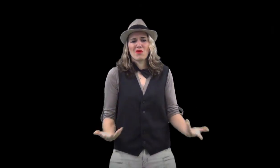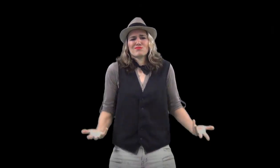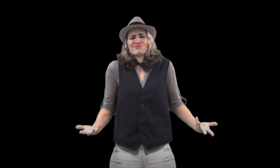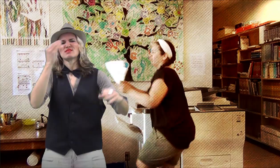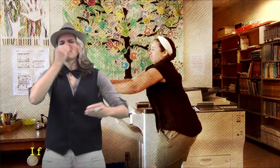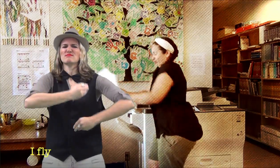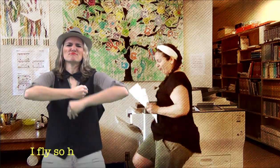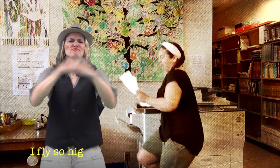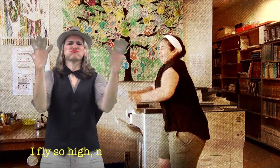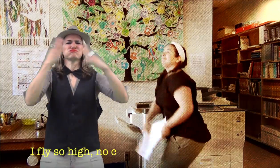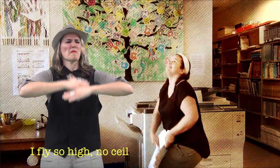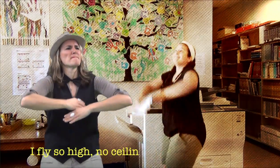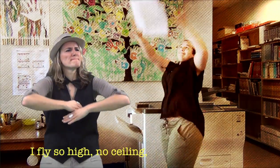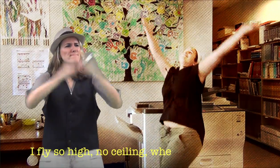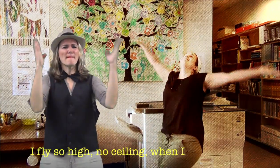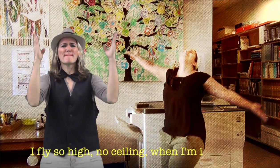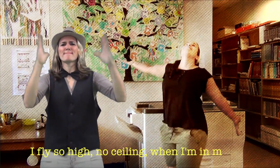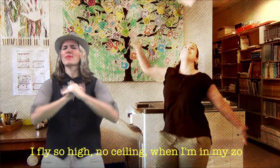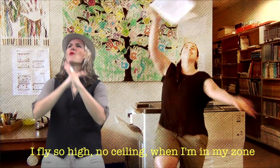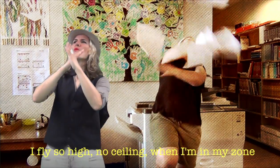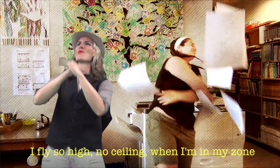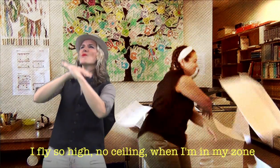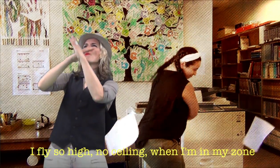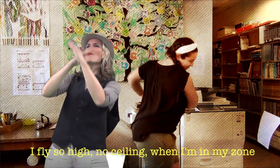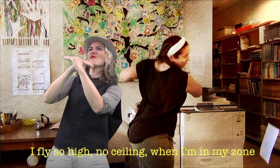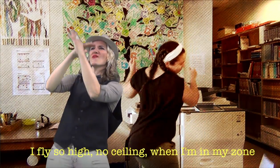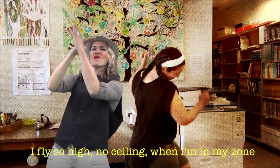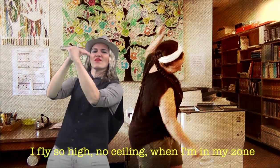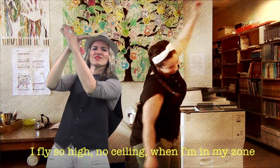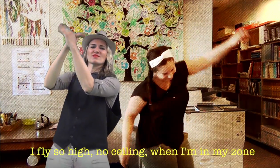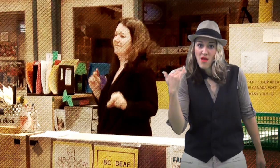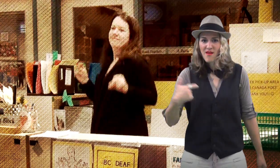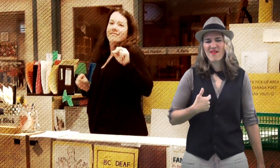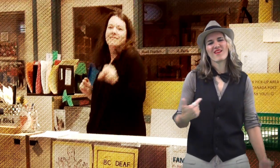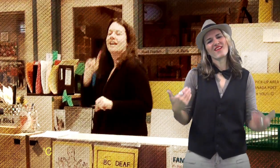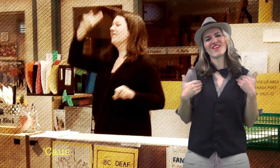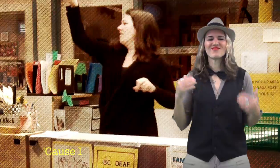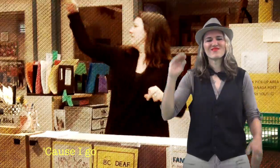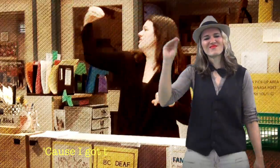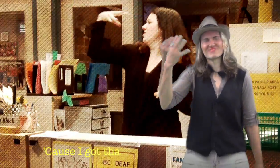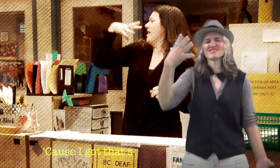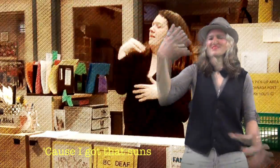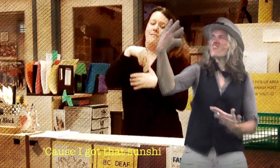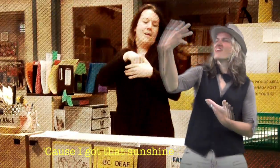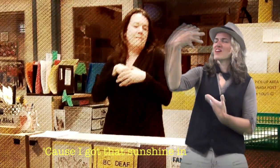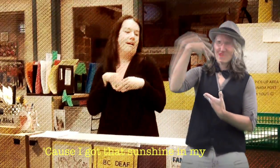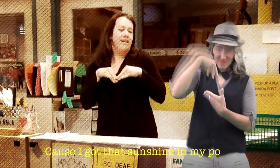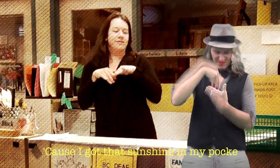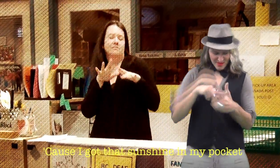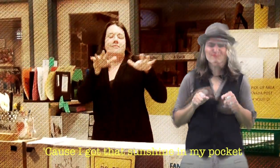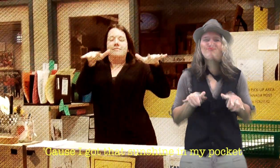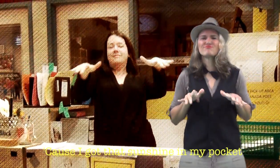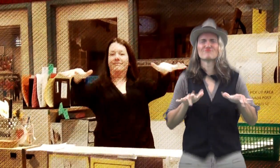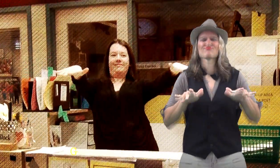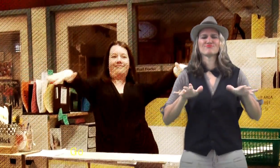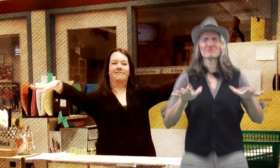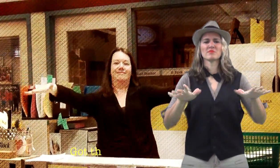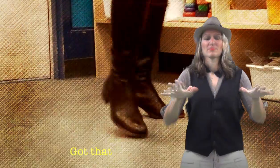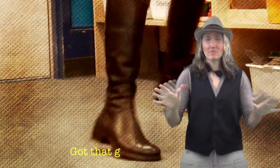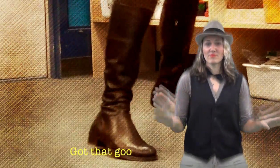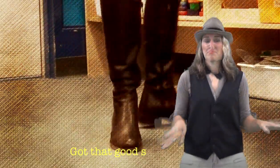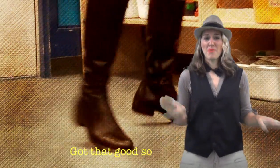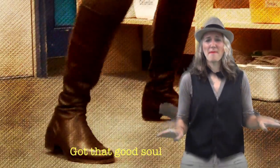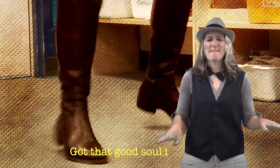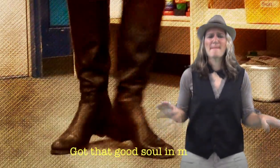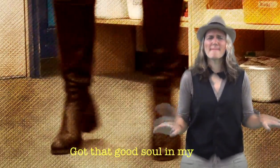control. I fly so high, no ceiling when I'm in my zone. Cause I got that sunshine in my pocket,